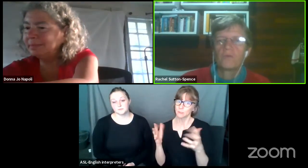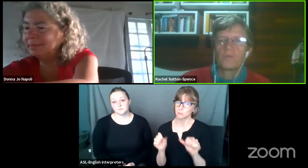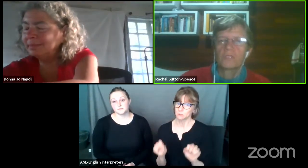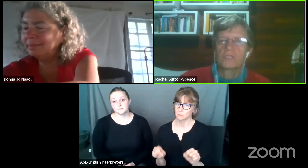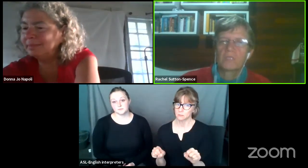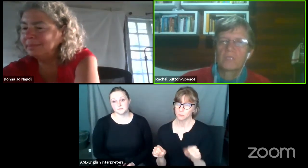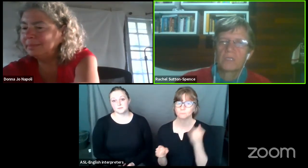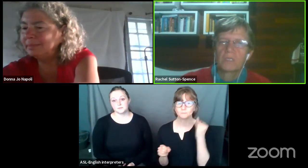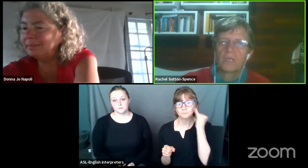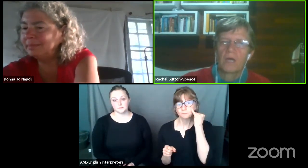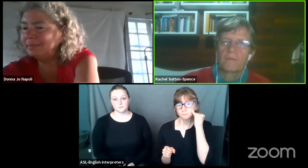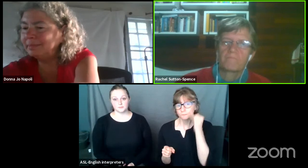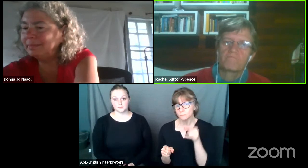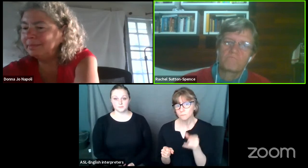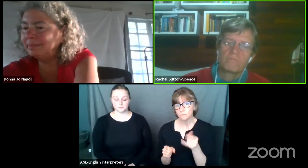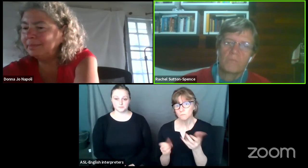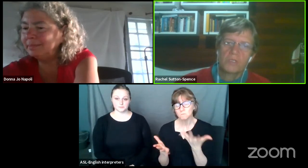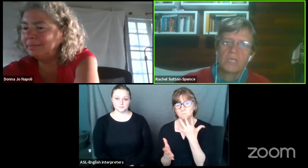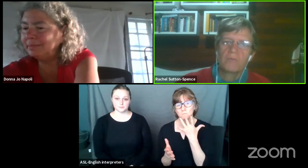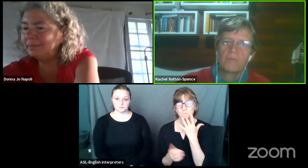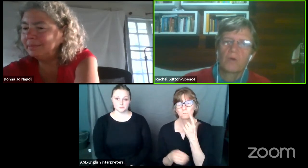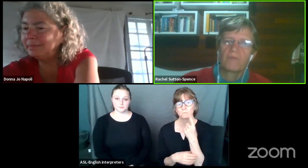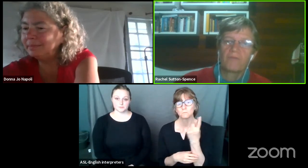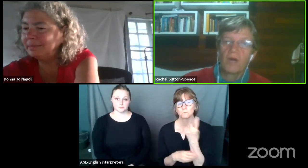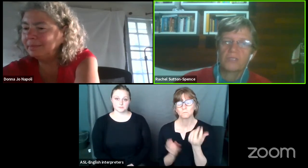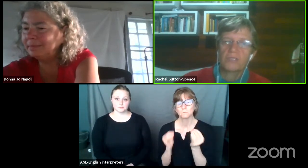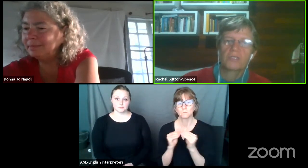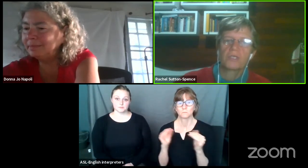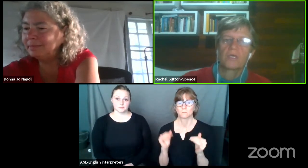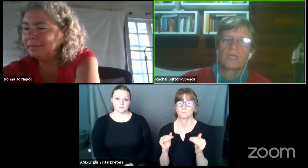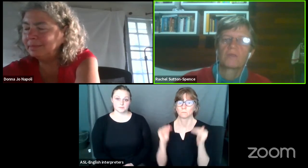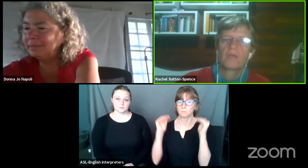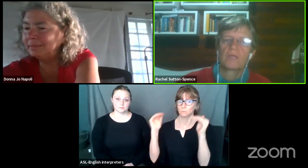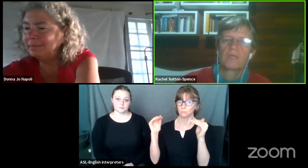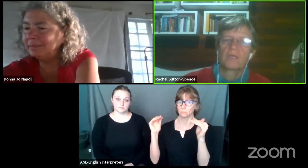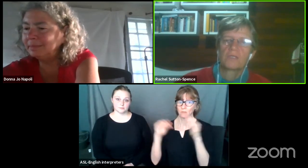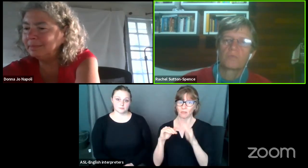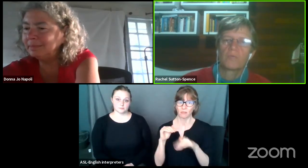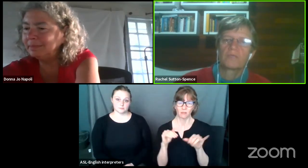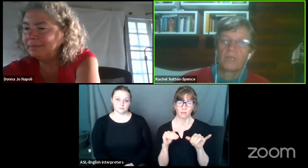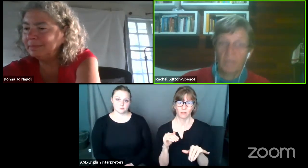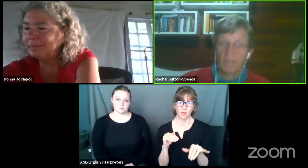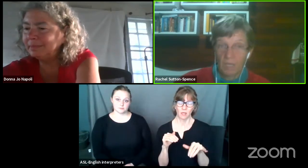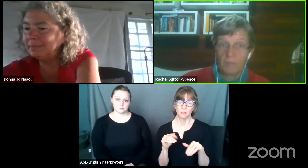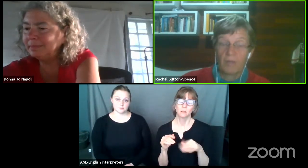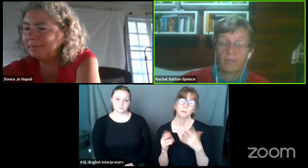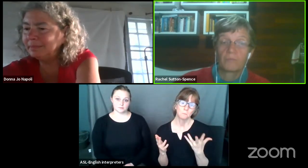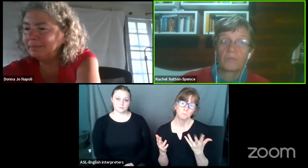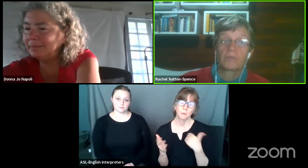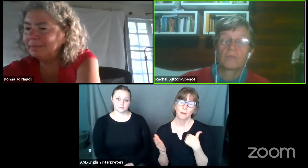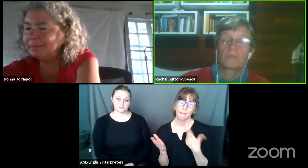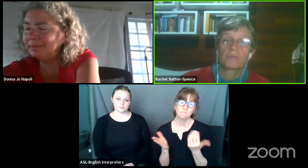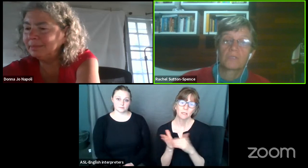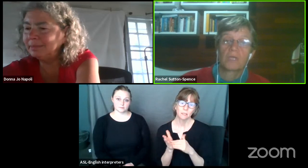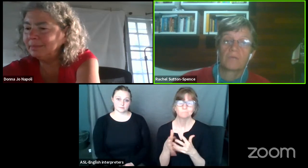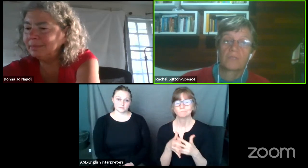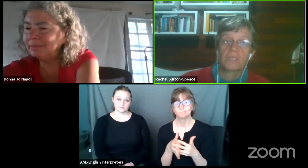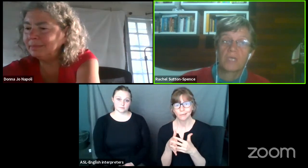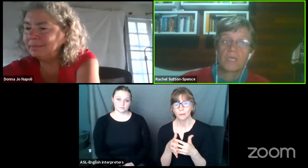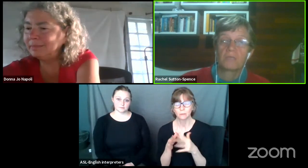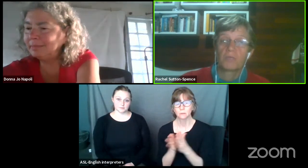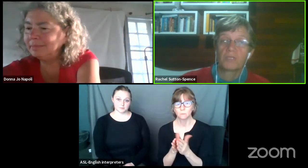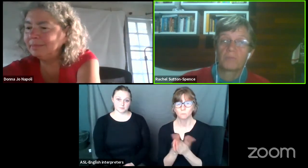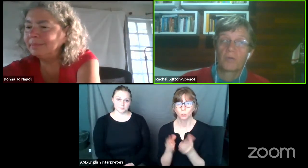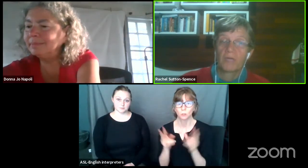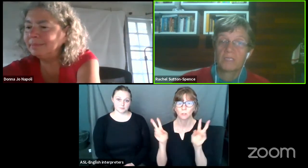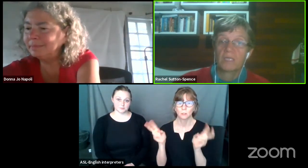If you want something slightly more advanced, then there's a wonderful, again, an American book called